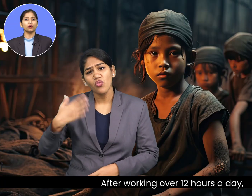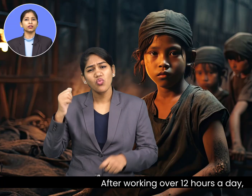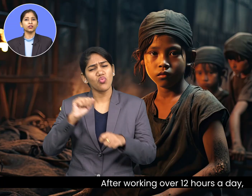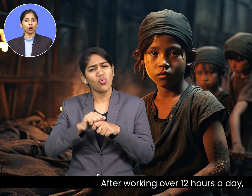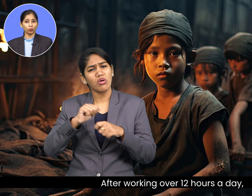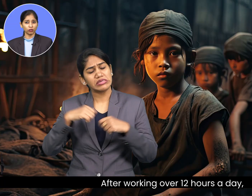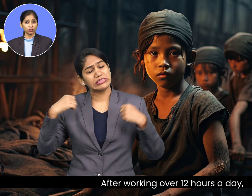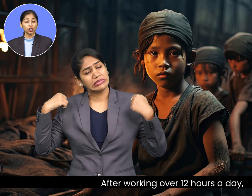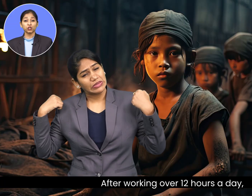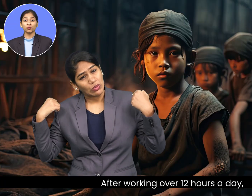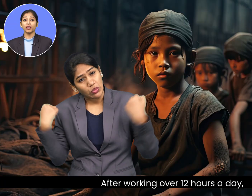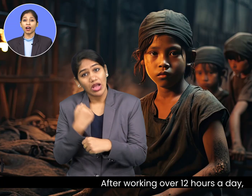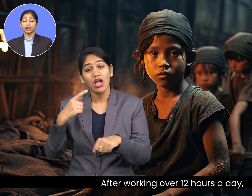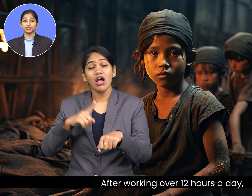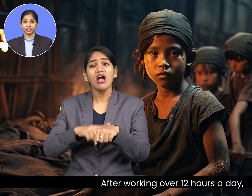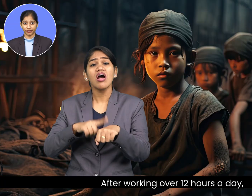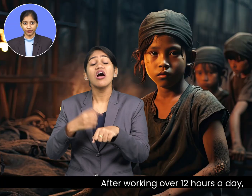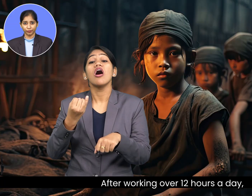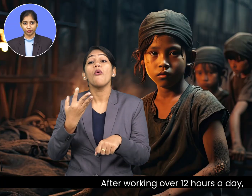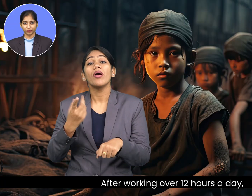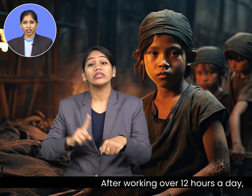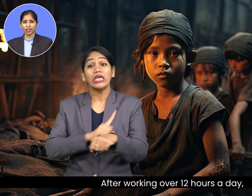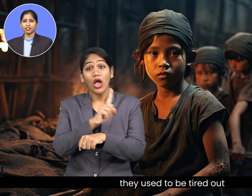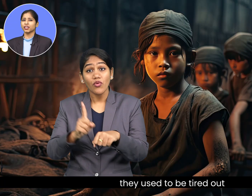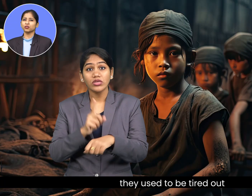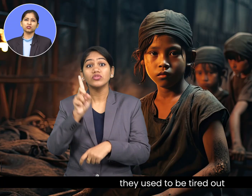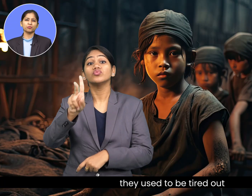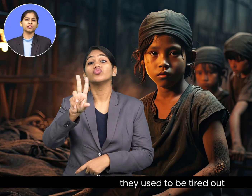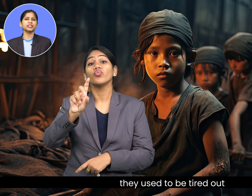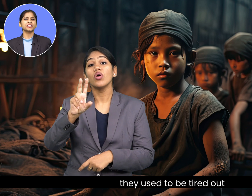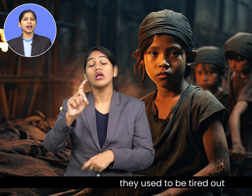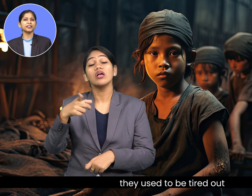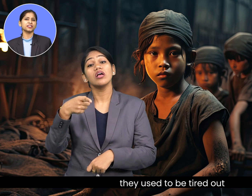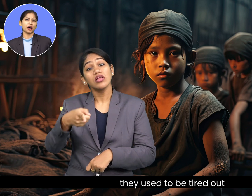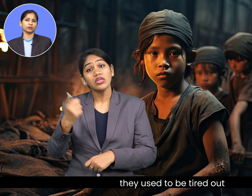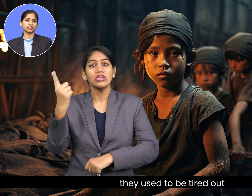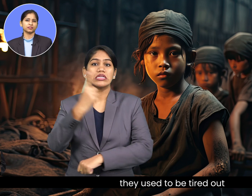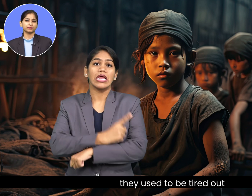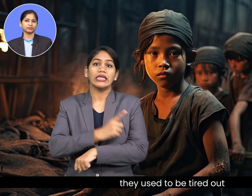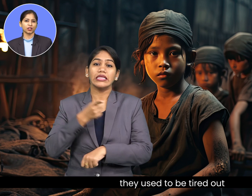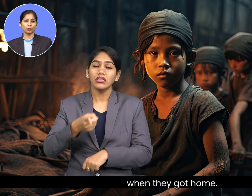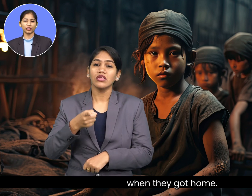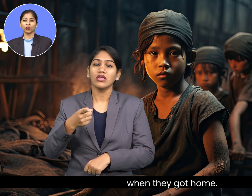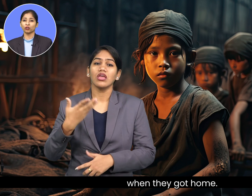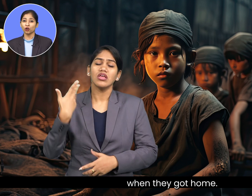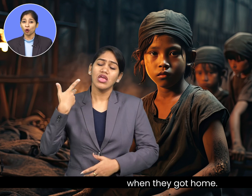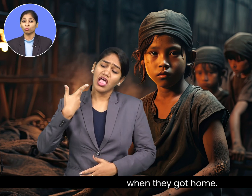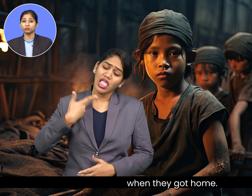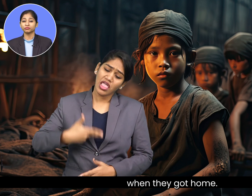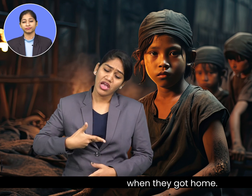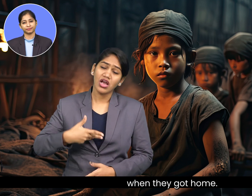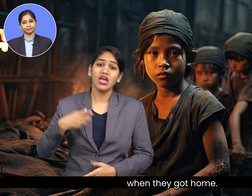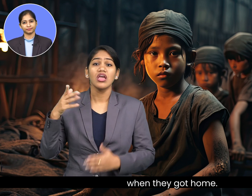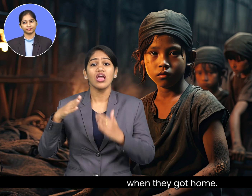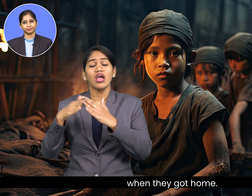After working over 12 hours a day, they used to be tired out when they got